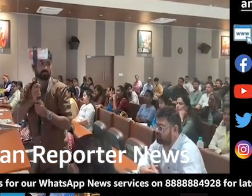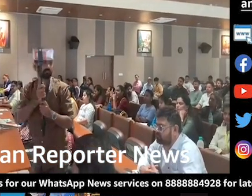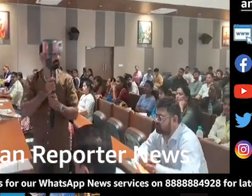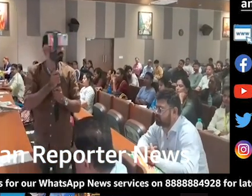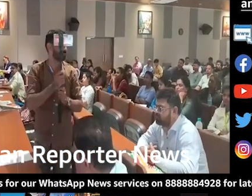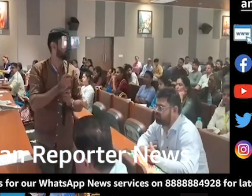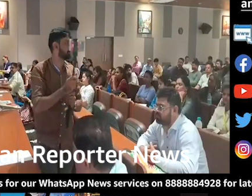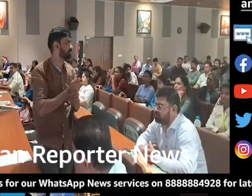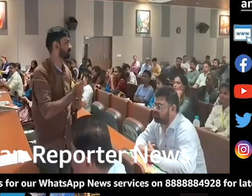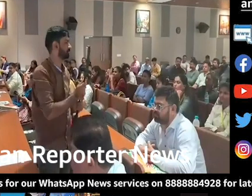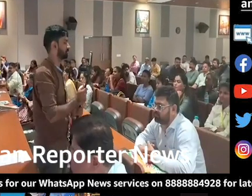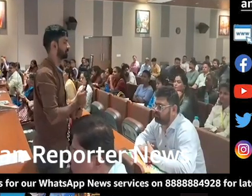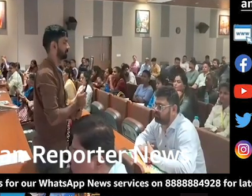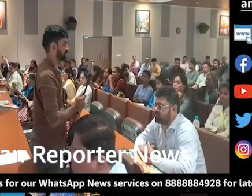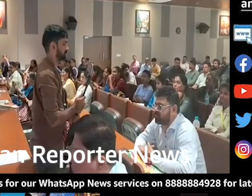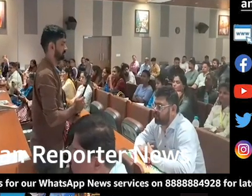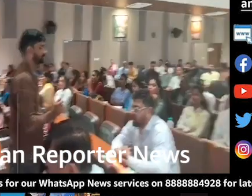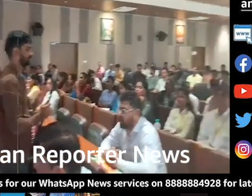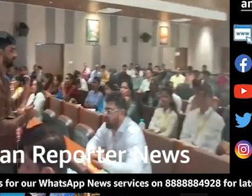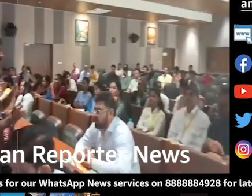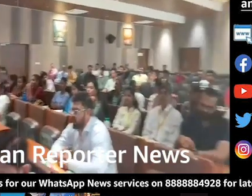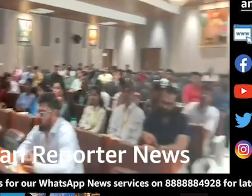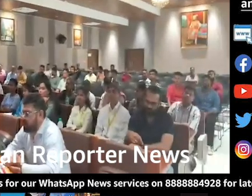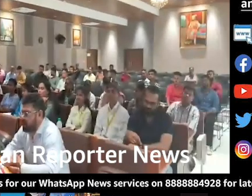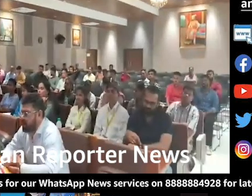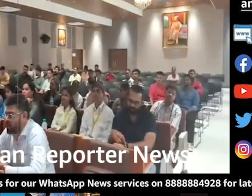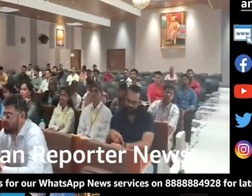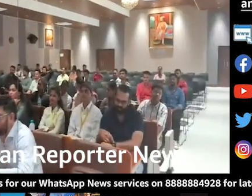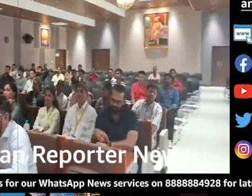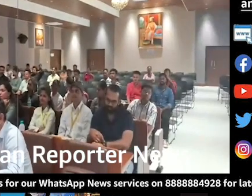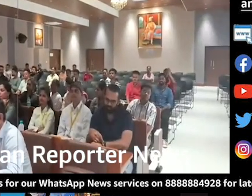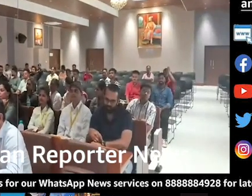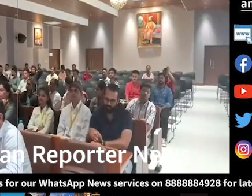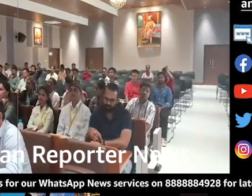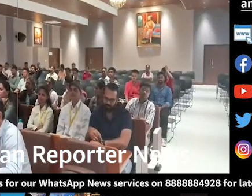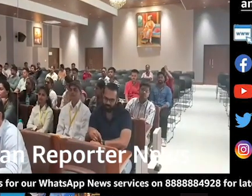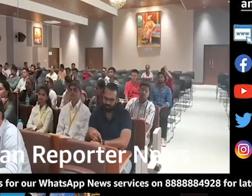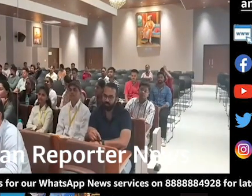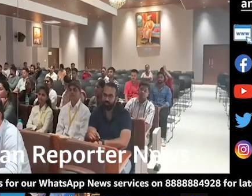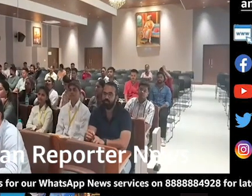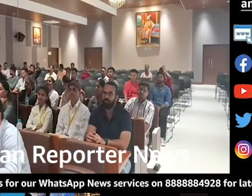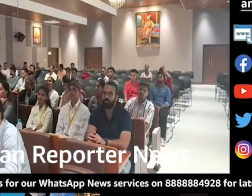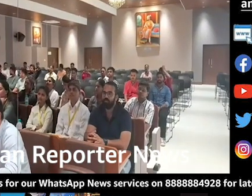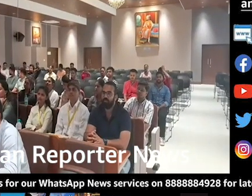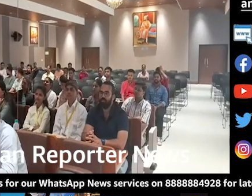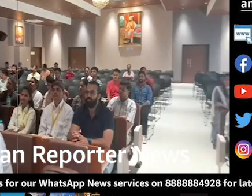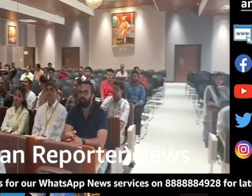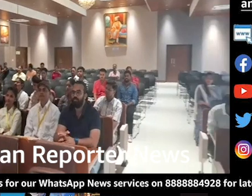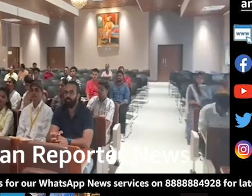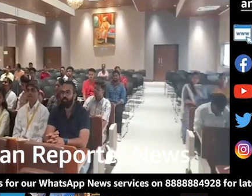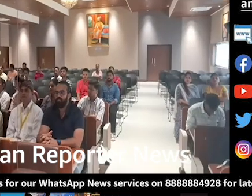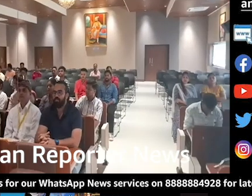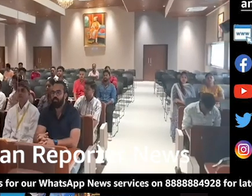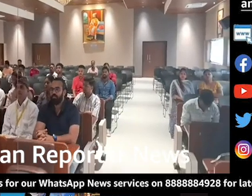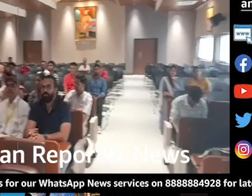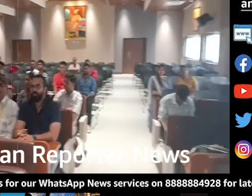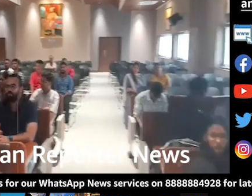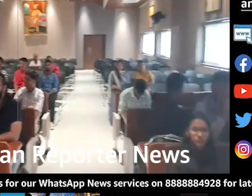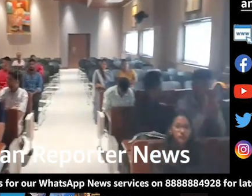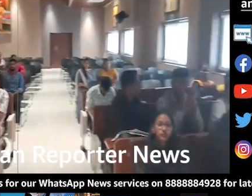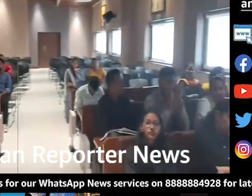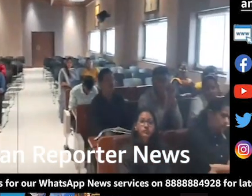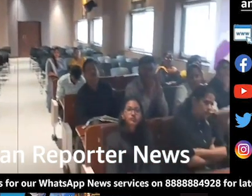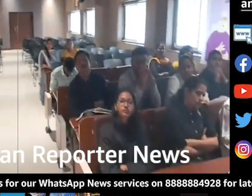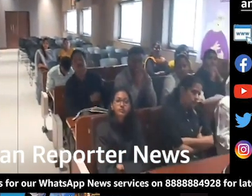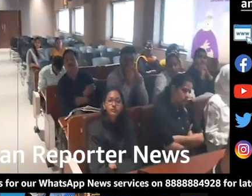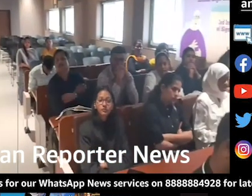ahead in our life, because purple is a color that gives us royalty and feeling